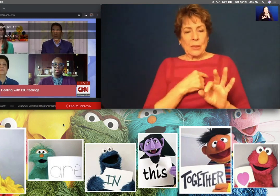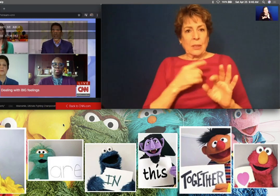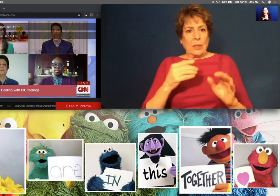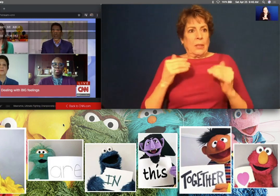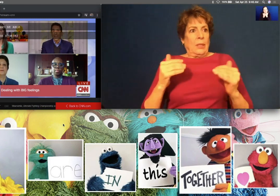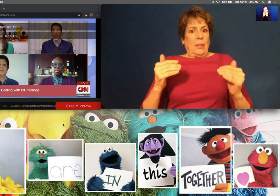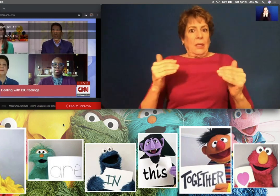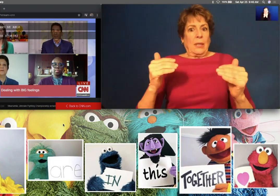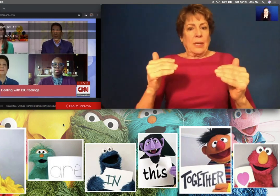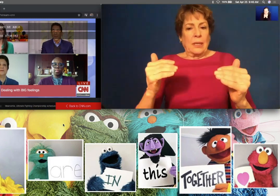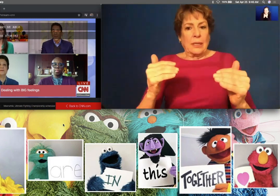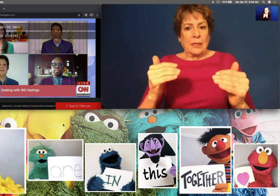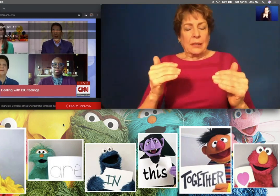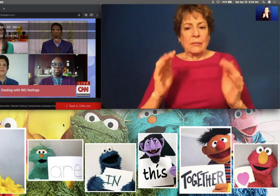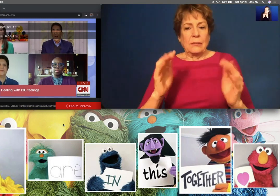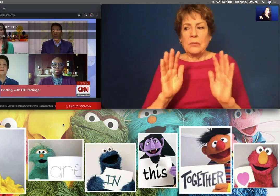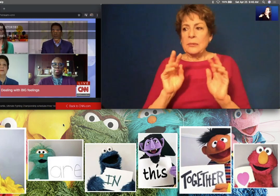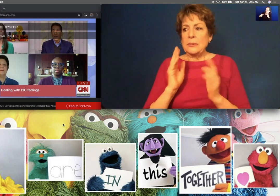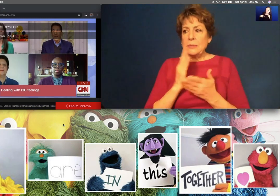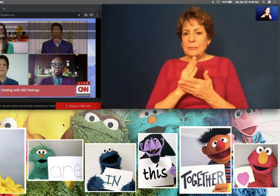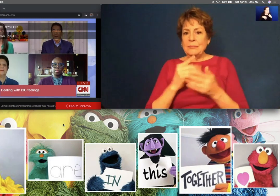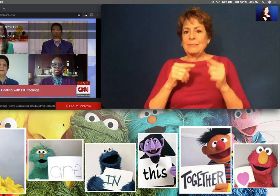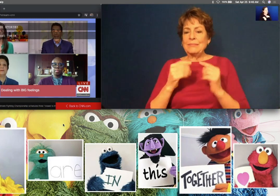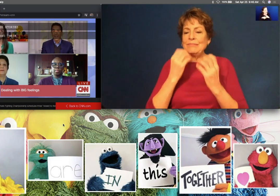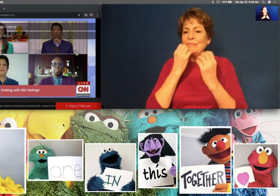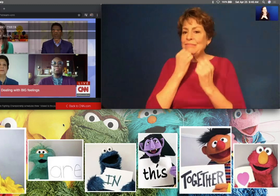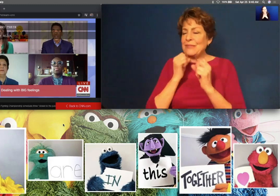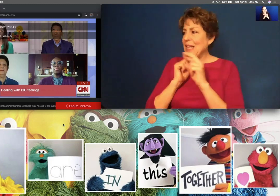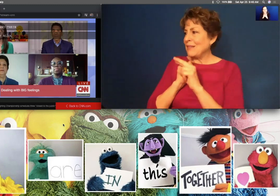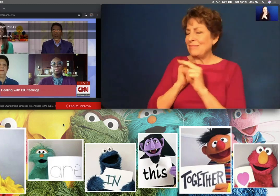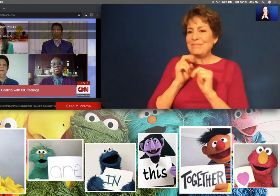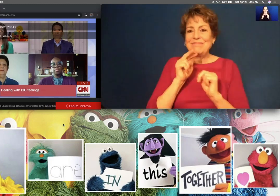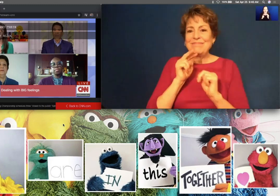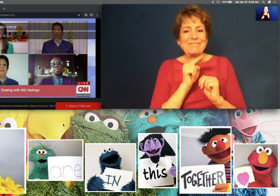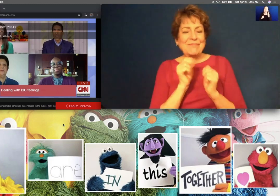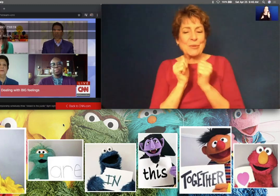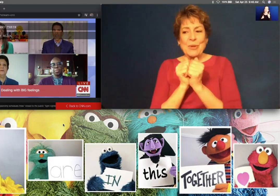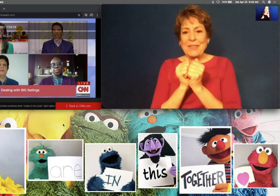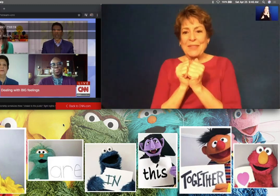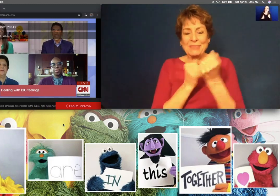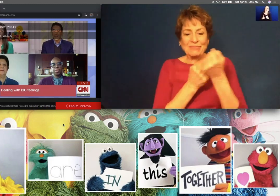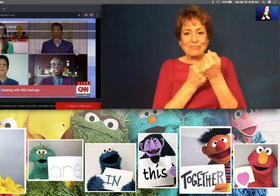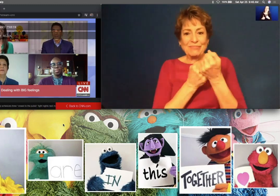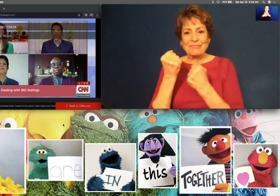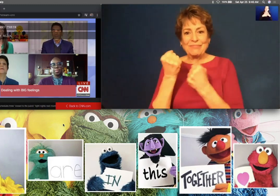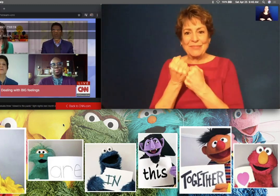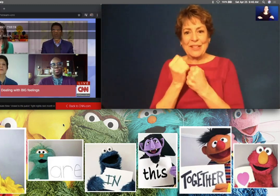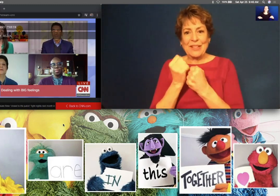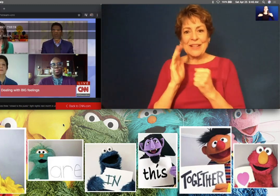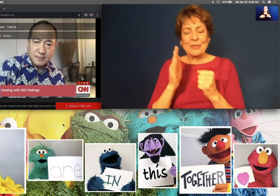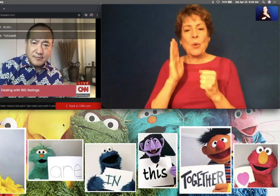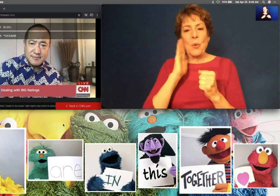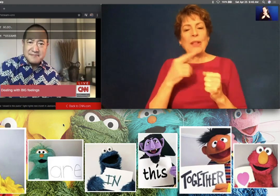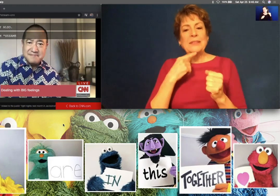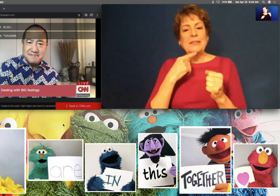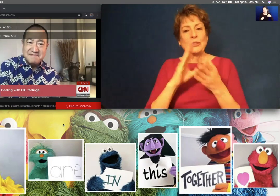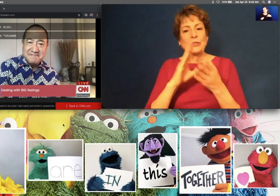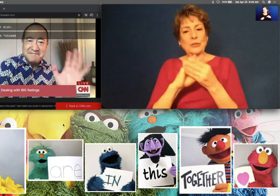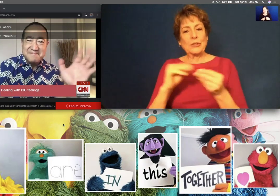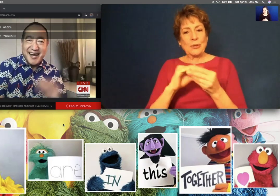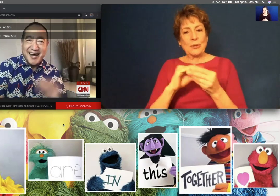well, and be able to share some of these stories with our own, with their own kids and their own grandkids one day also. Our